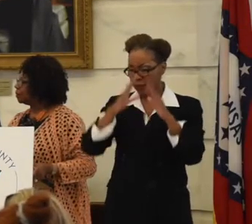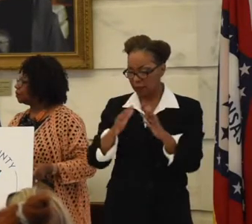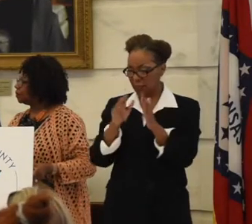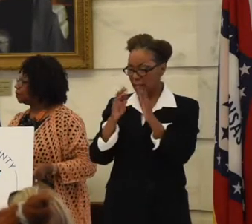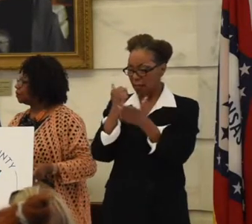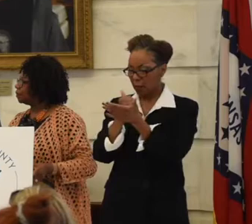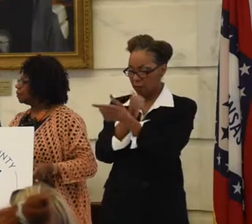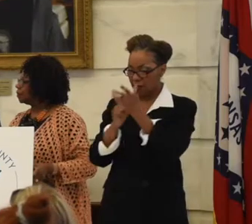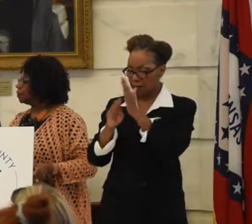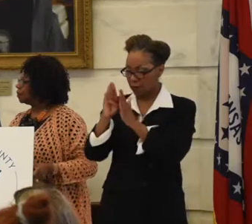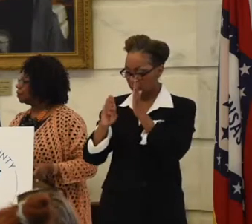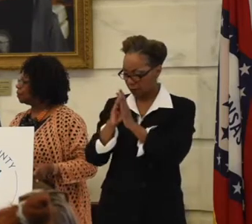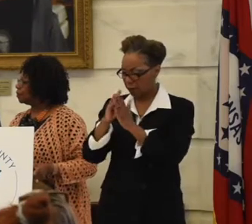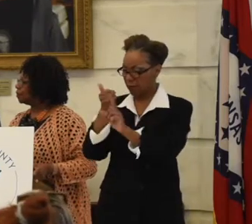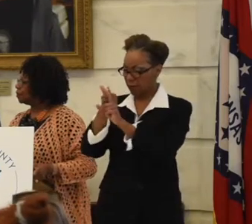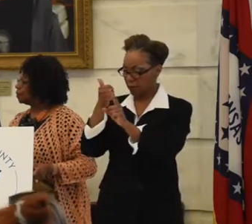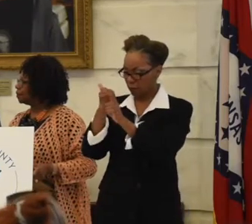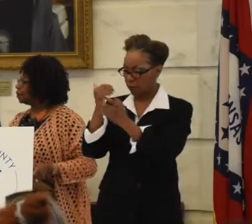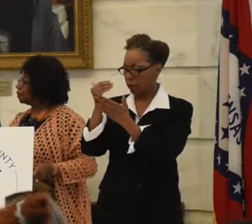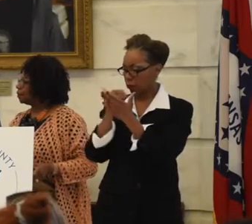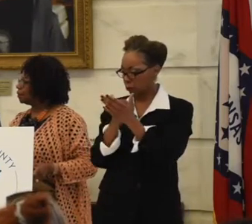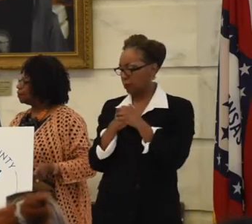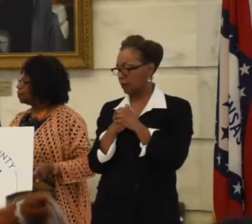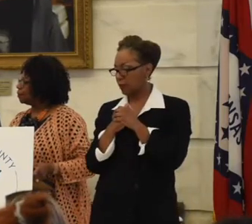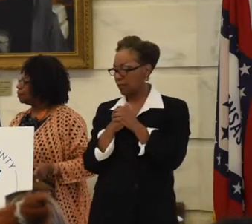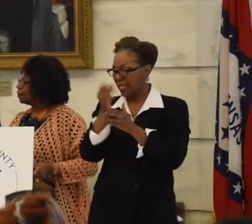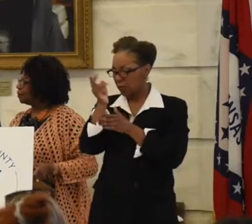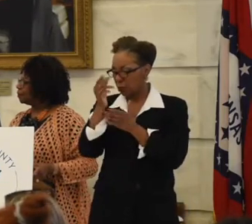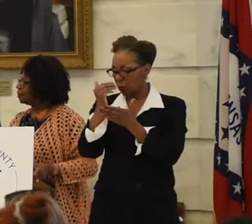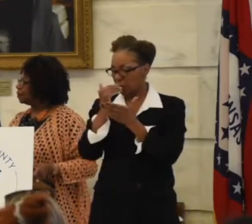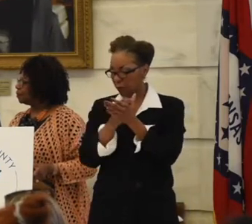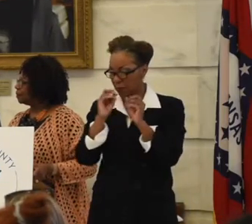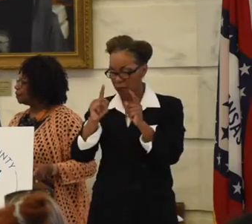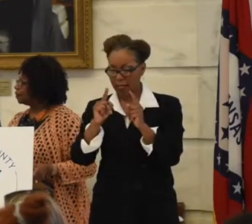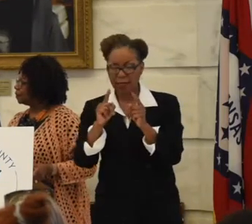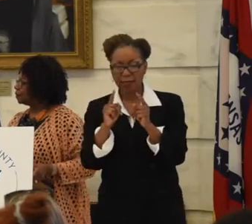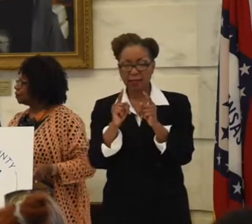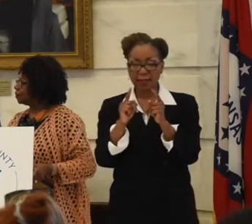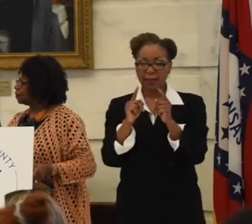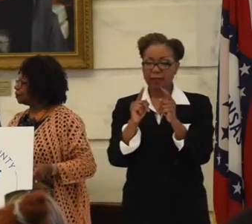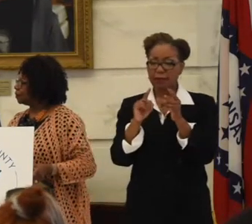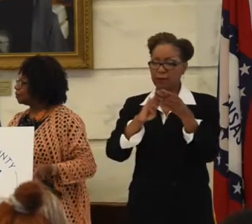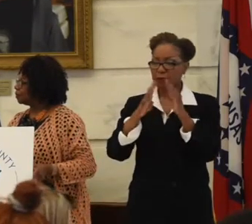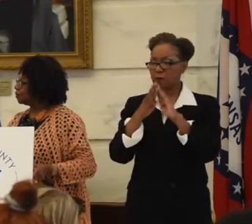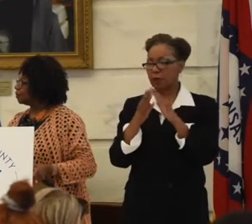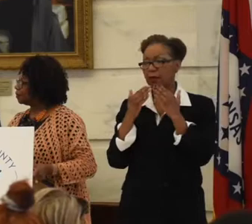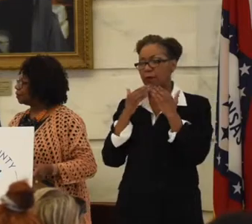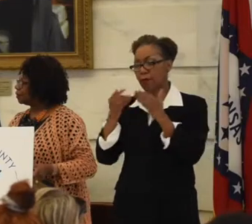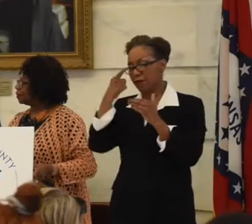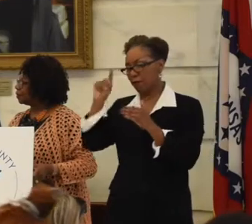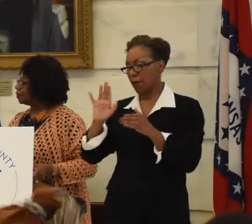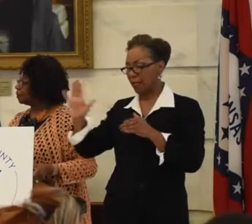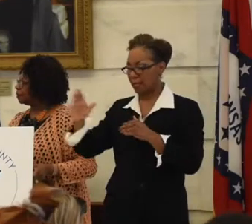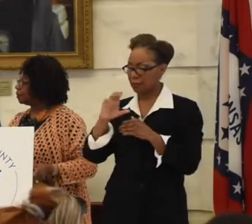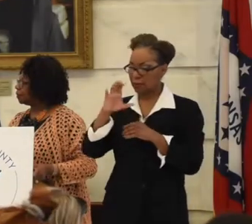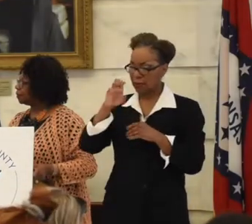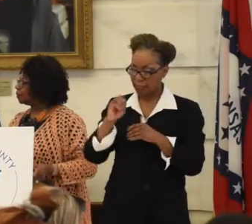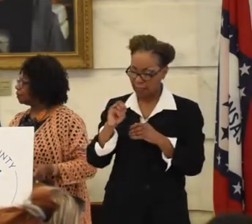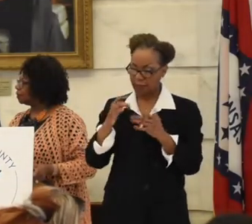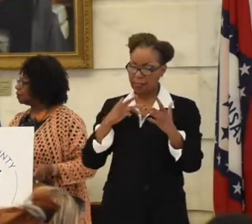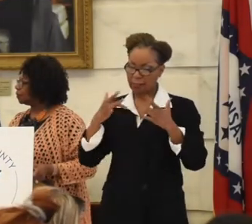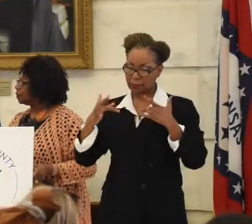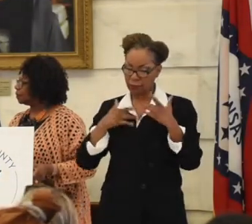community historian curriculum. The community is grateful for Mr. West's care and concern in educating